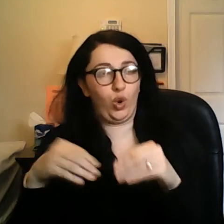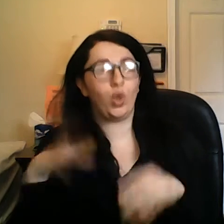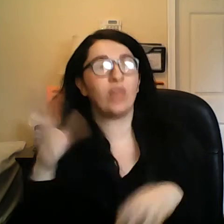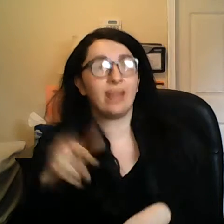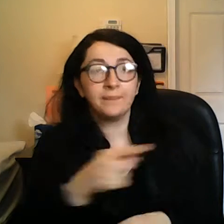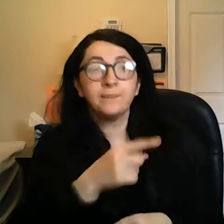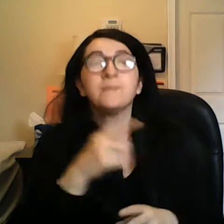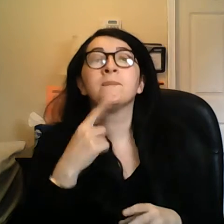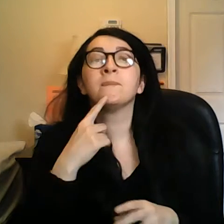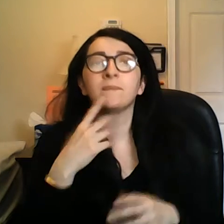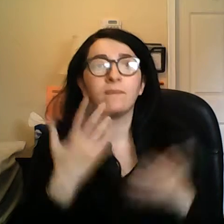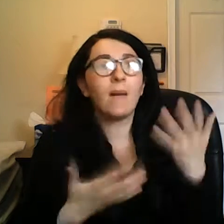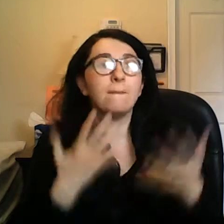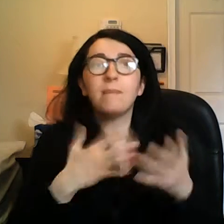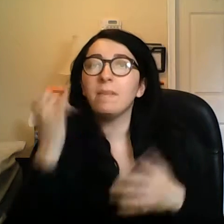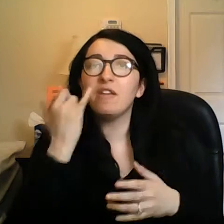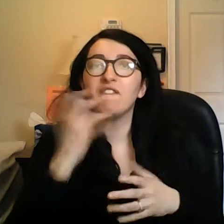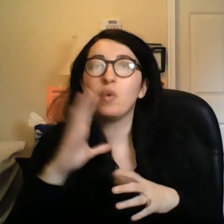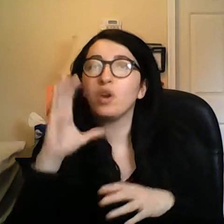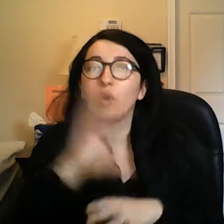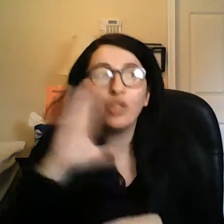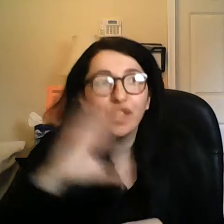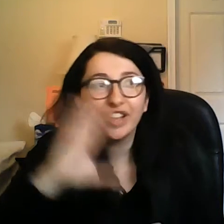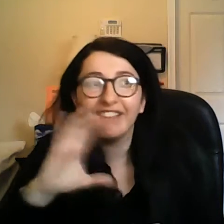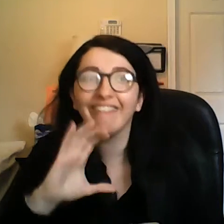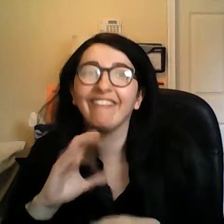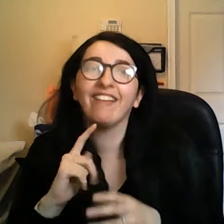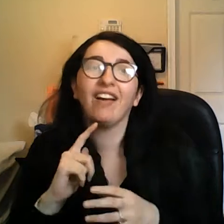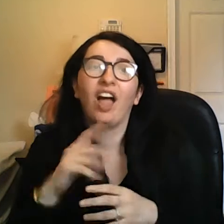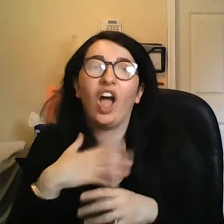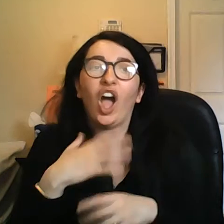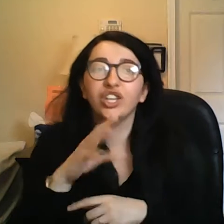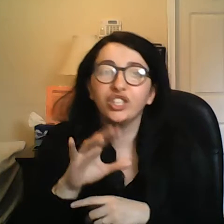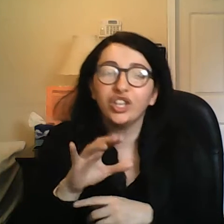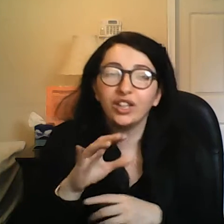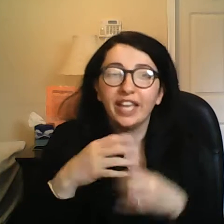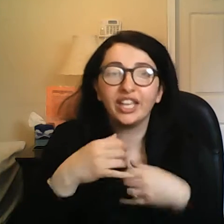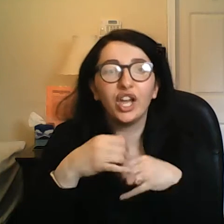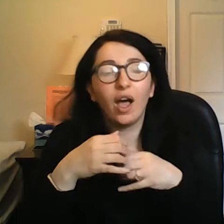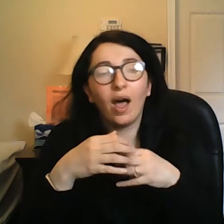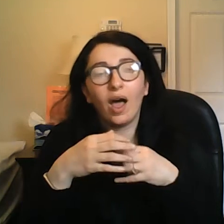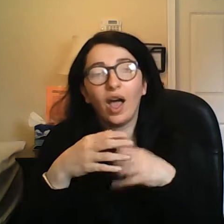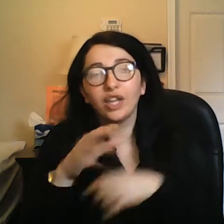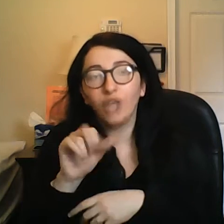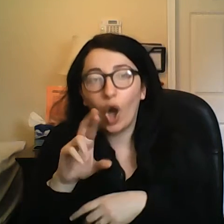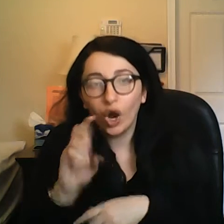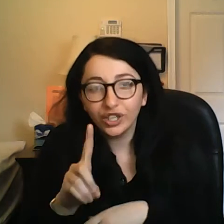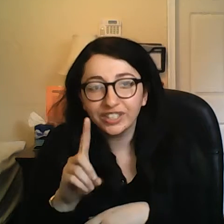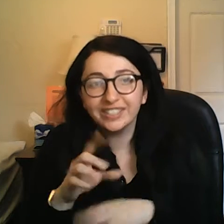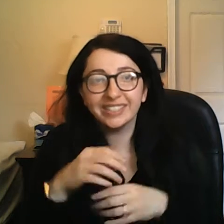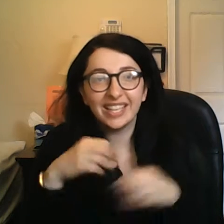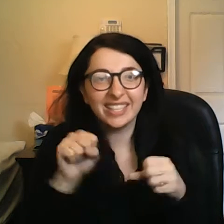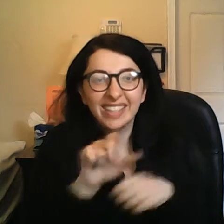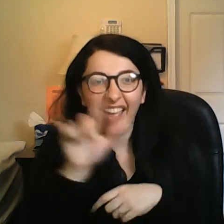sales or yard sales or Craigslist. I actually have at least 3 books in my possession on how to oil